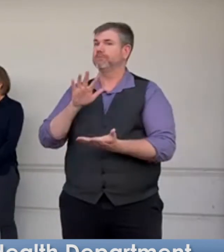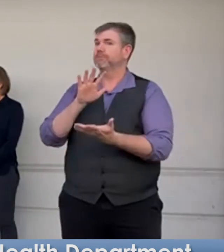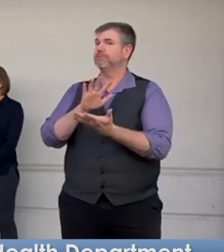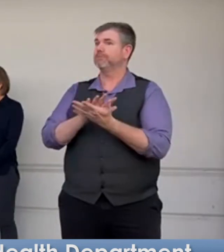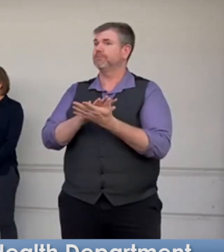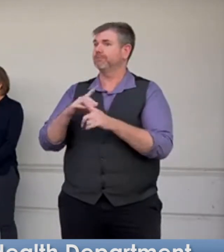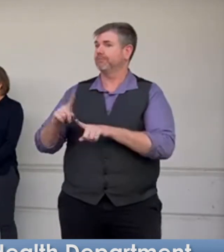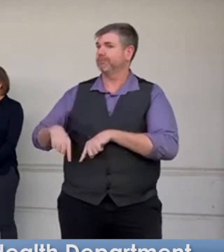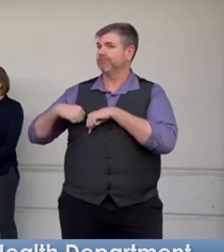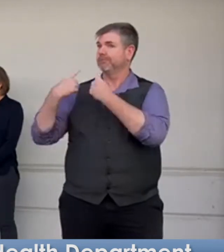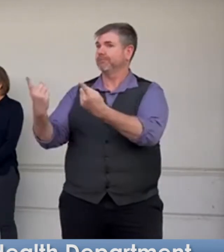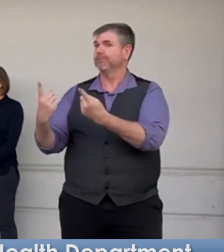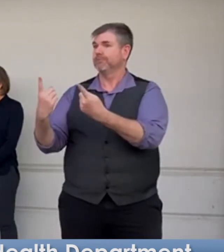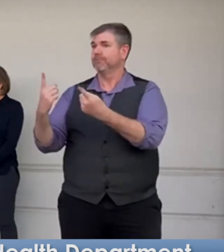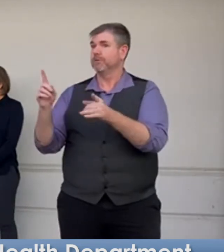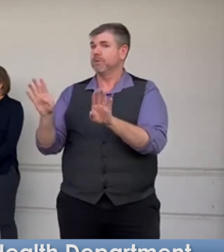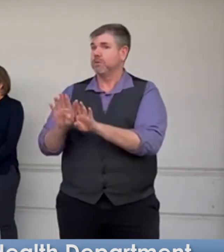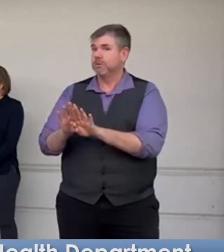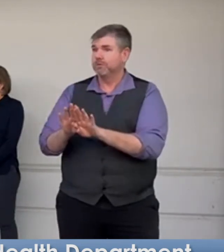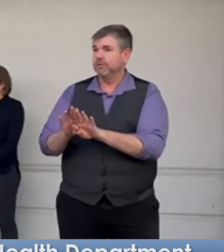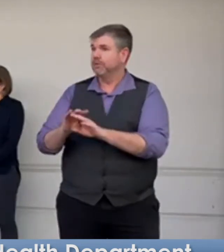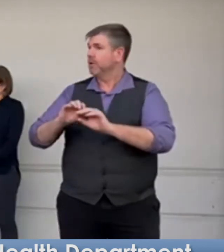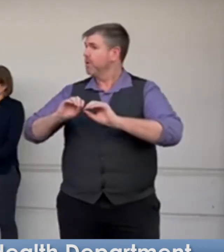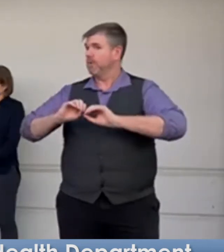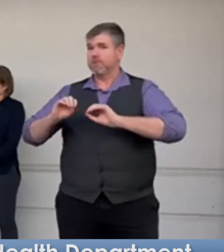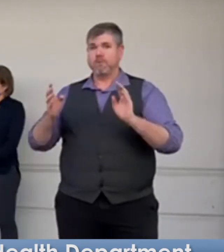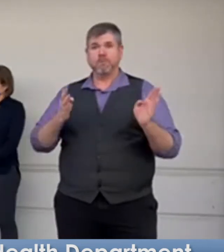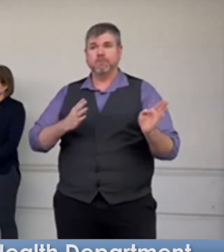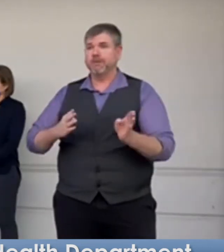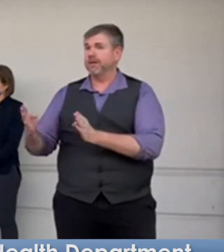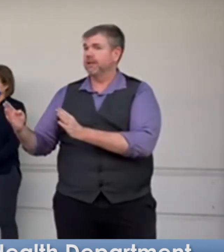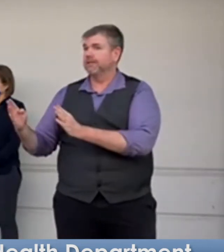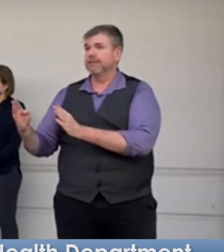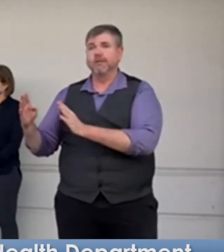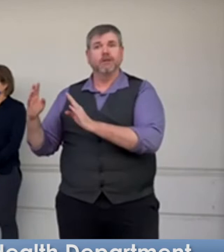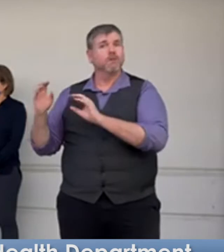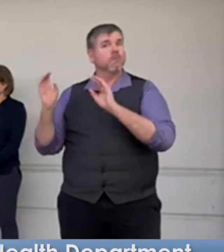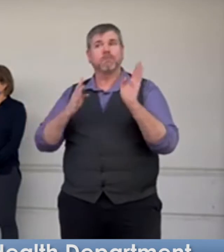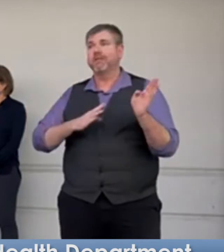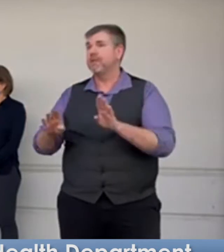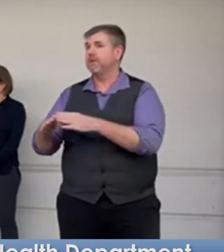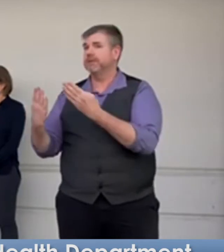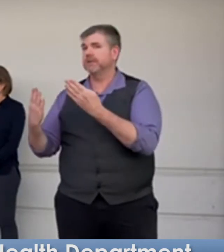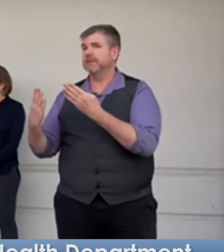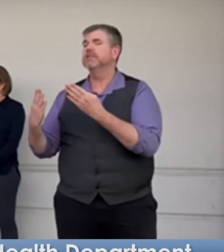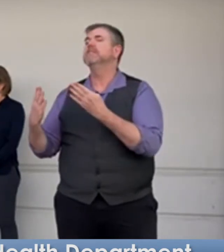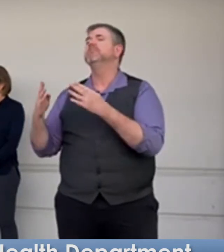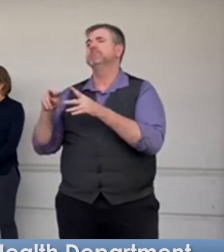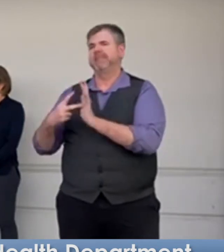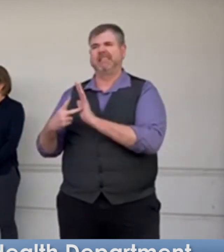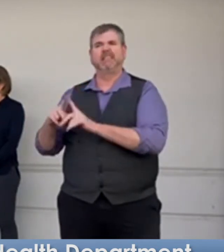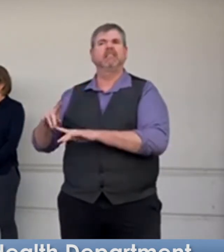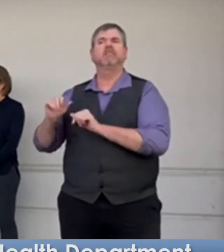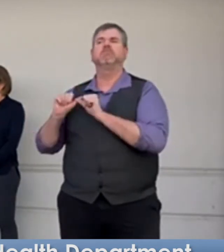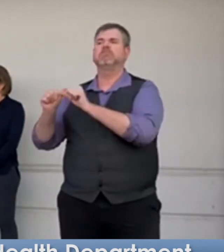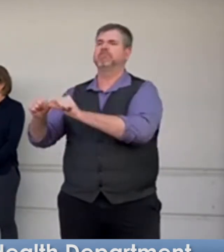plan where they are in the active opening, those schools will have to wait under the state framework until we are 2